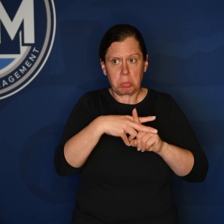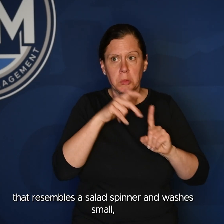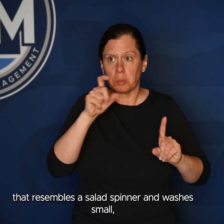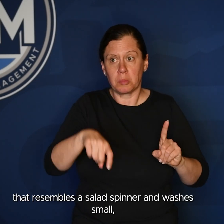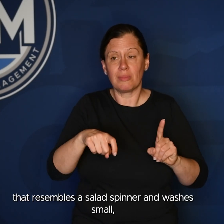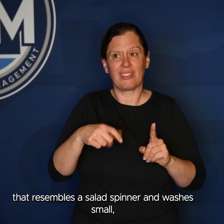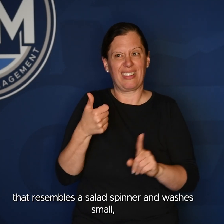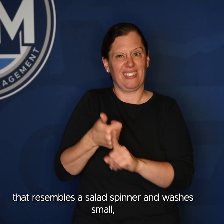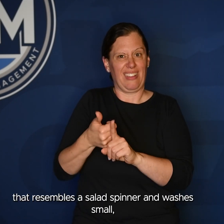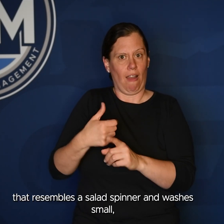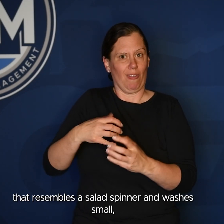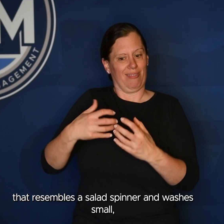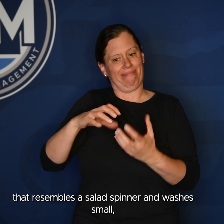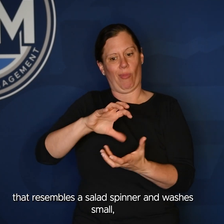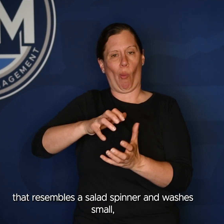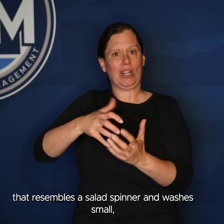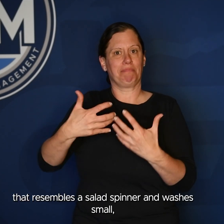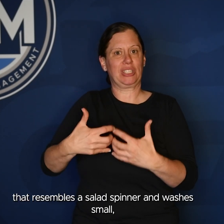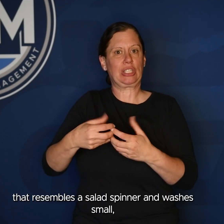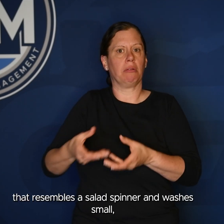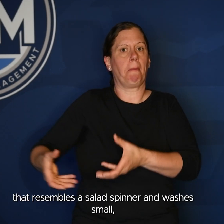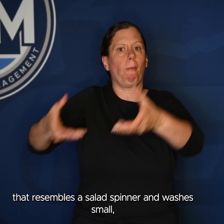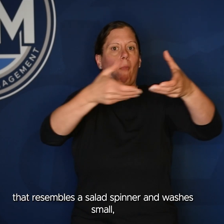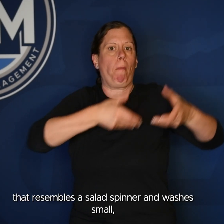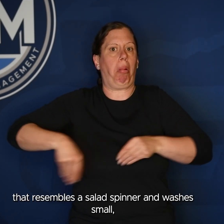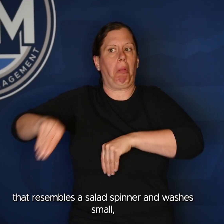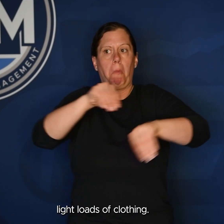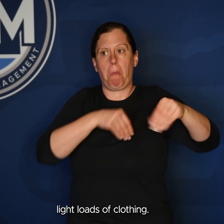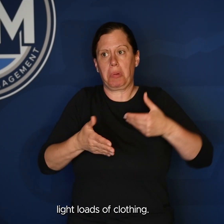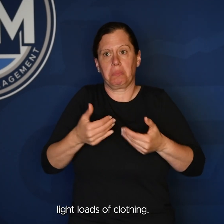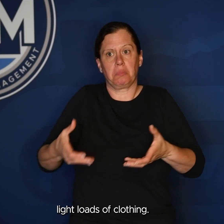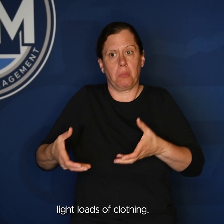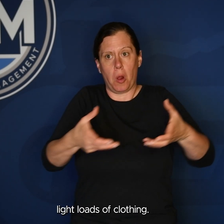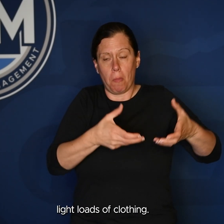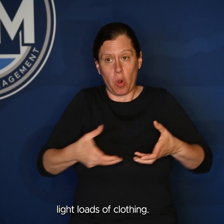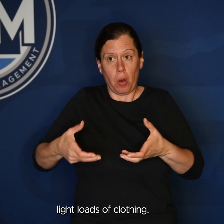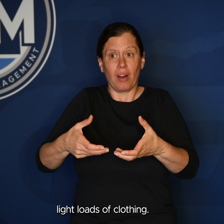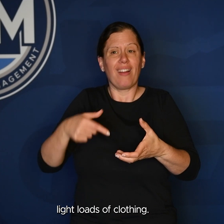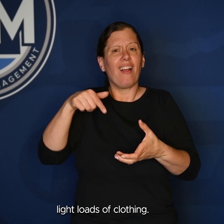that resembles a salad spinner and washes small, light loads of clothing.